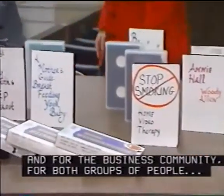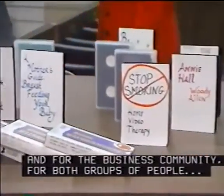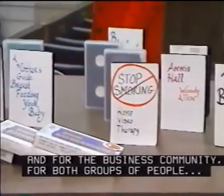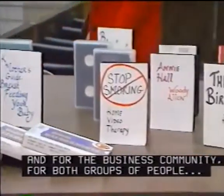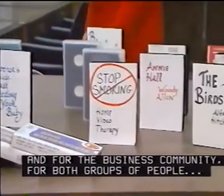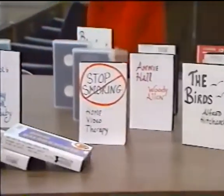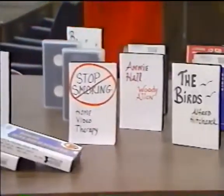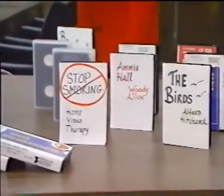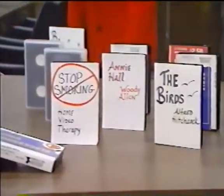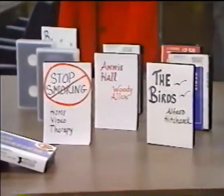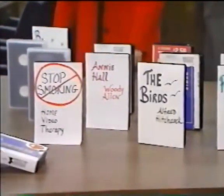of people.